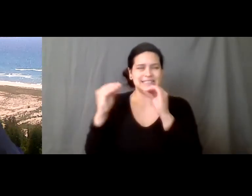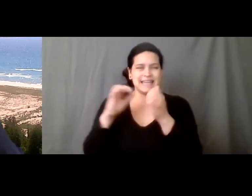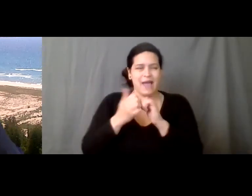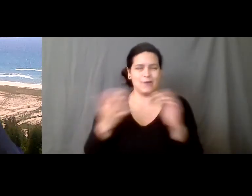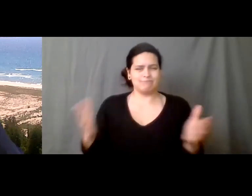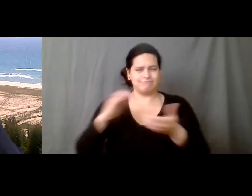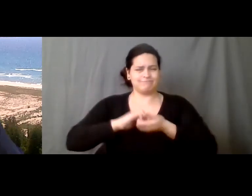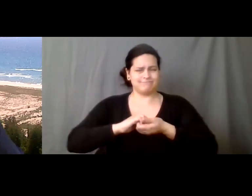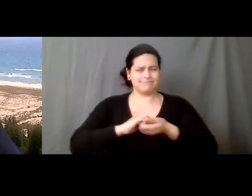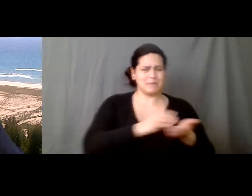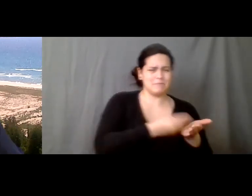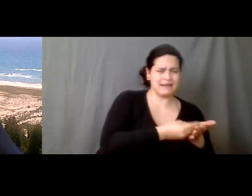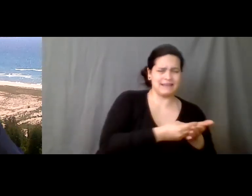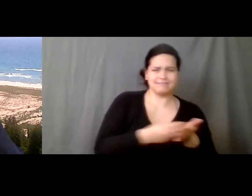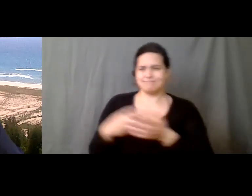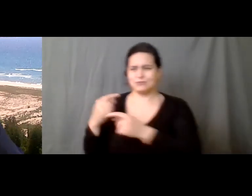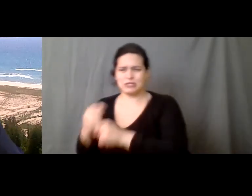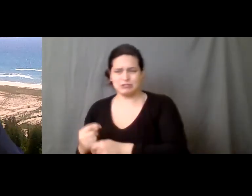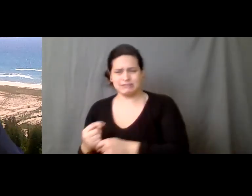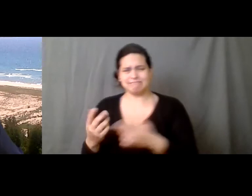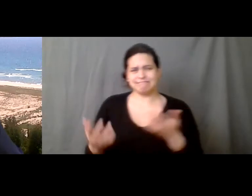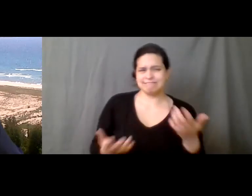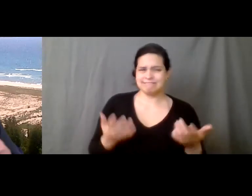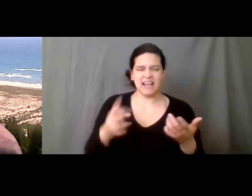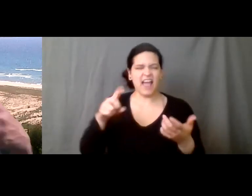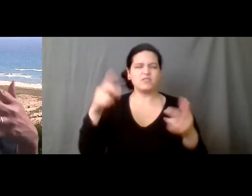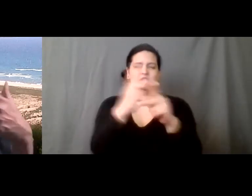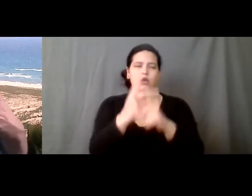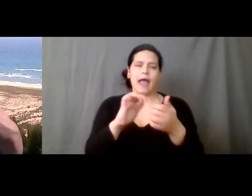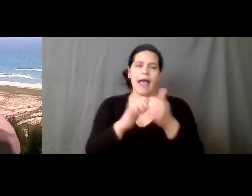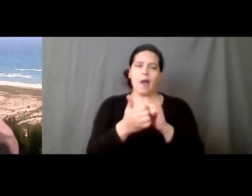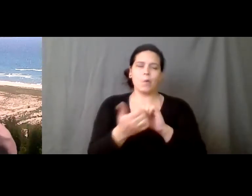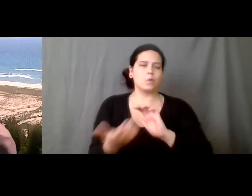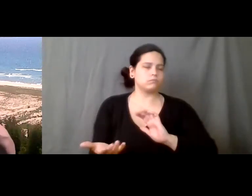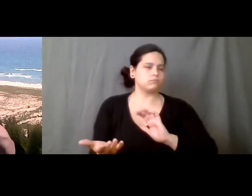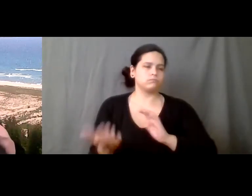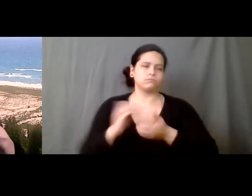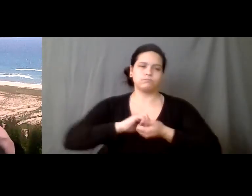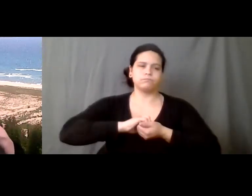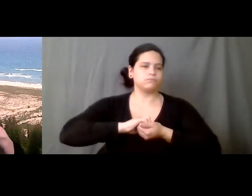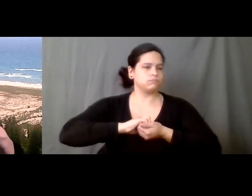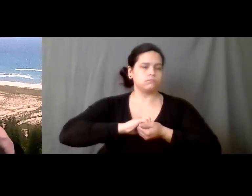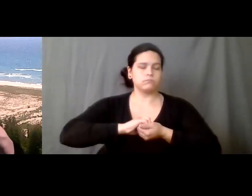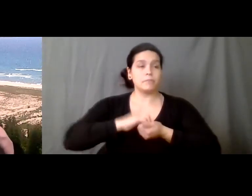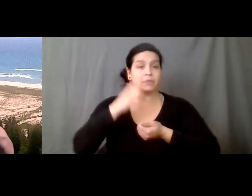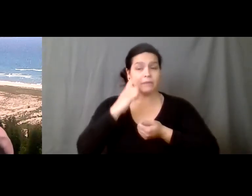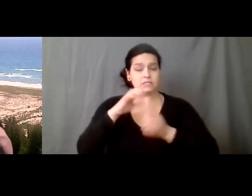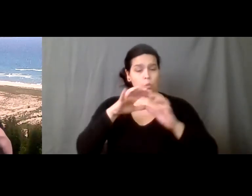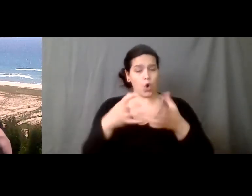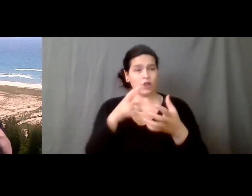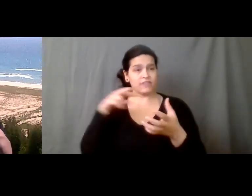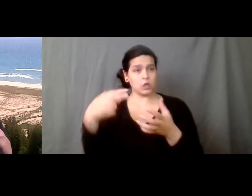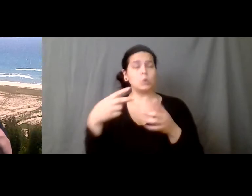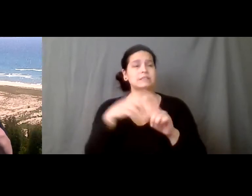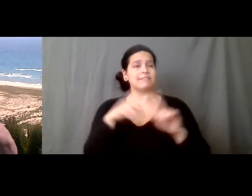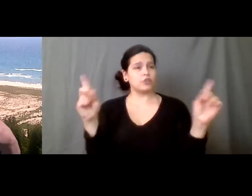together? We have to be able to figure out how to do that because we have different worldviews, but there is a place where they can